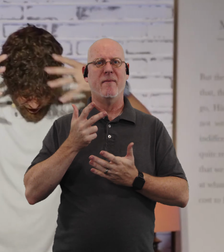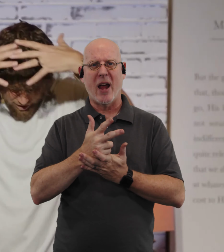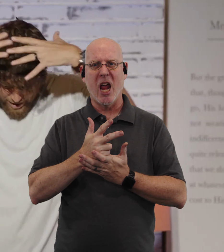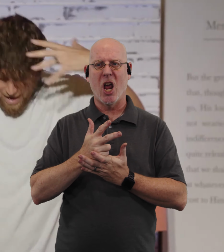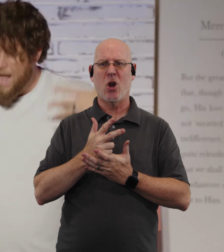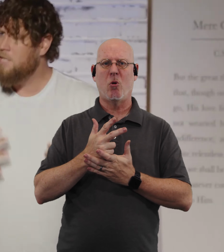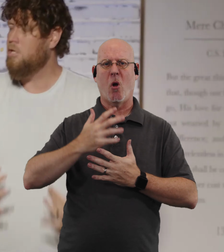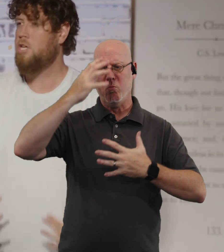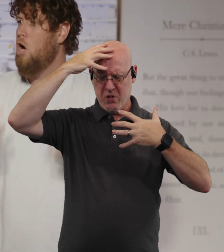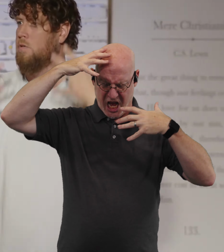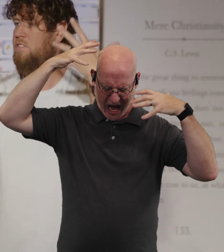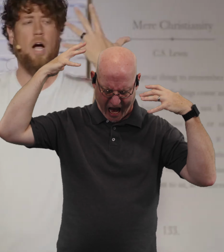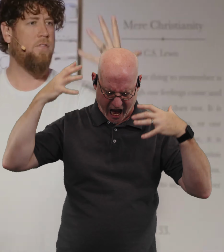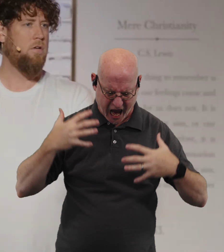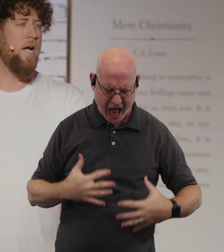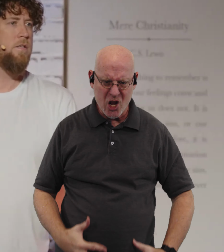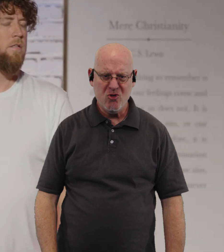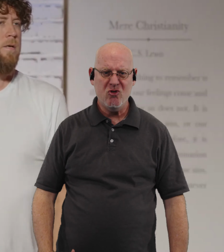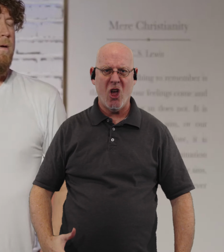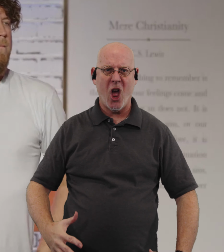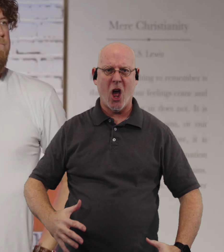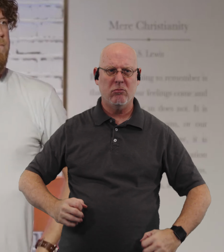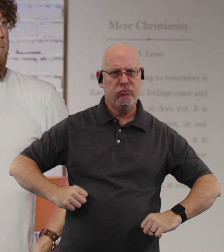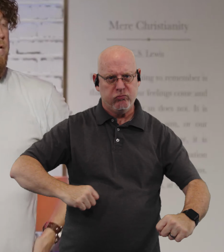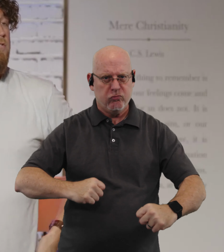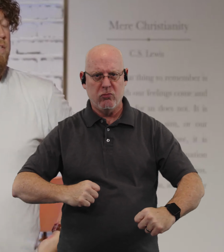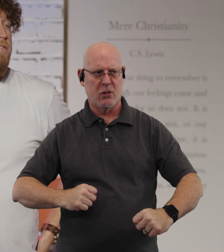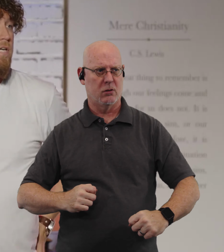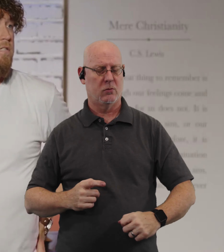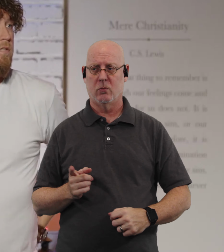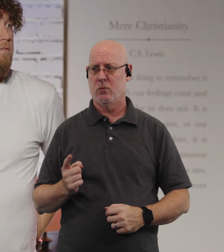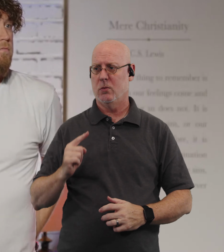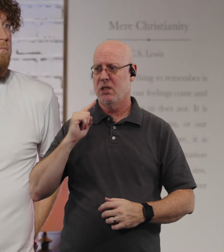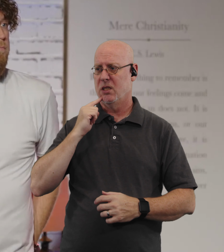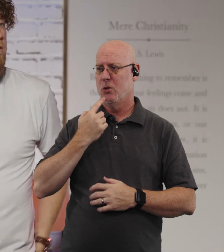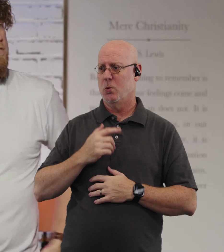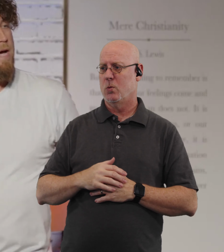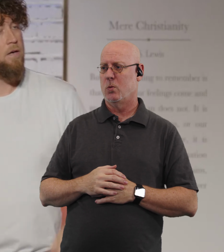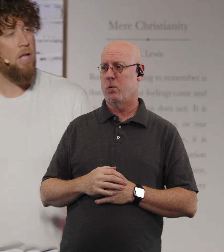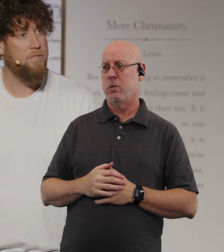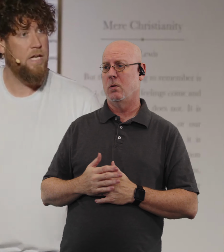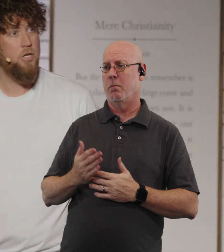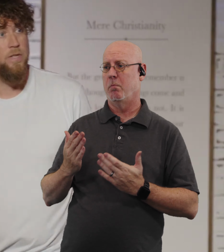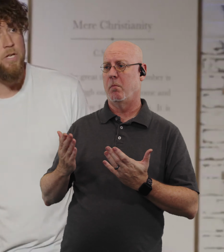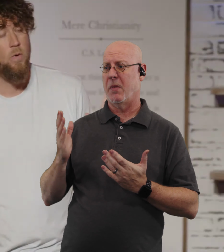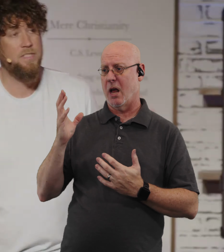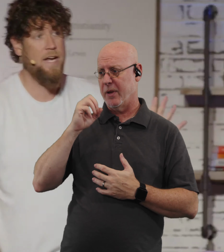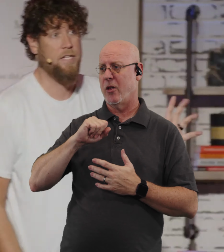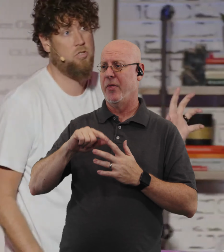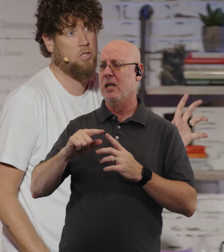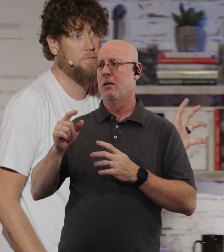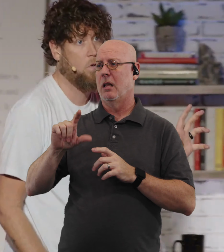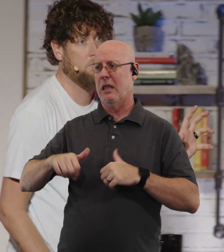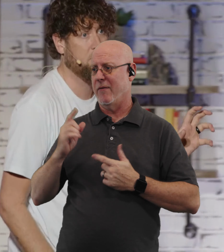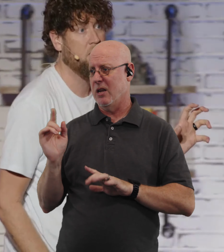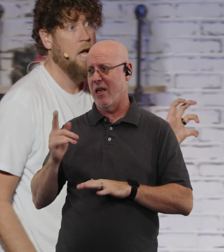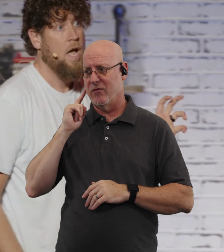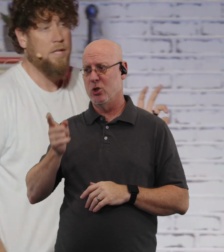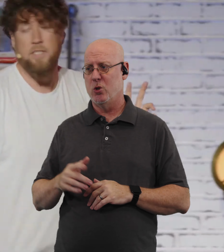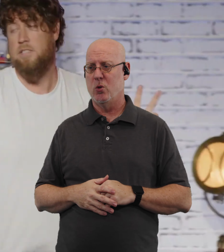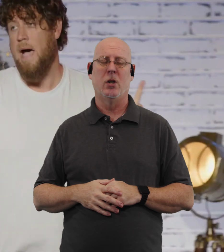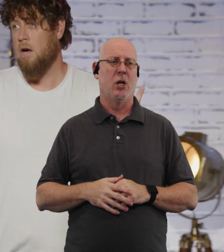just head to toe just covered, right? I'm like, man, you take this seriously. Apparently it's a matter of life and death to you. And then we go inside and the instructor informs